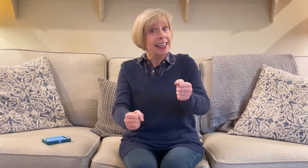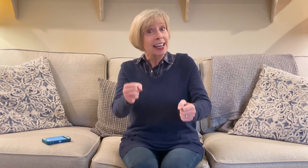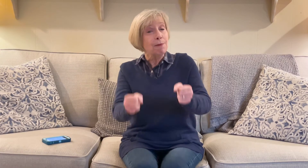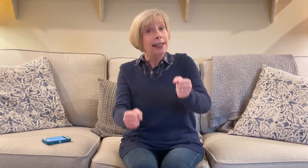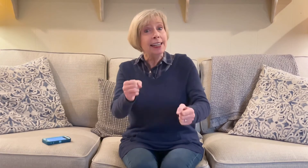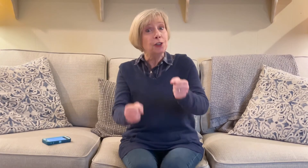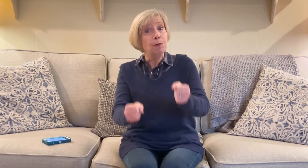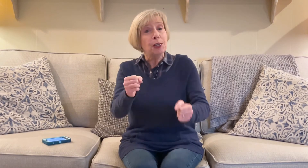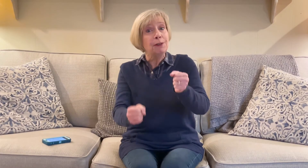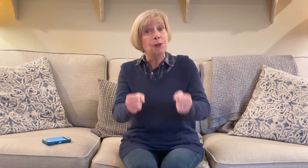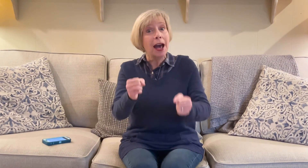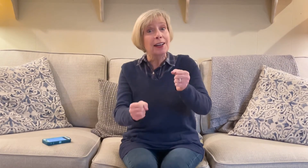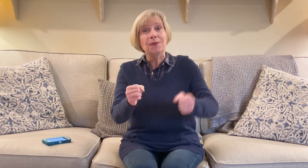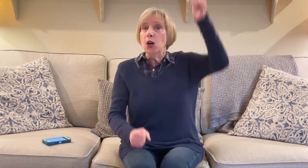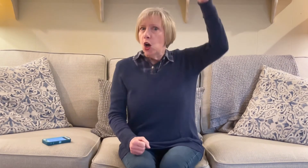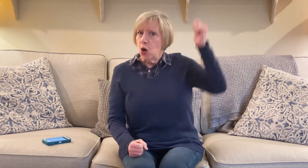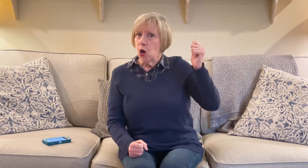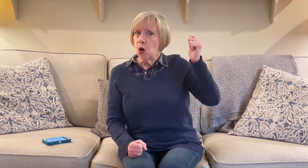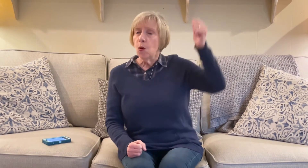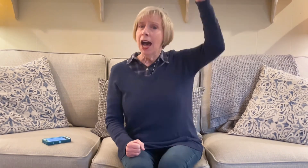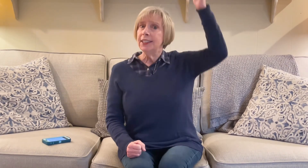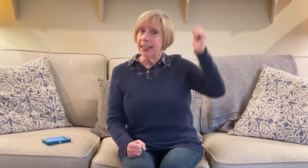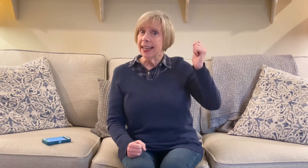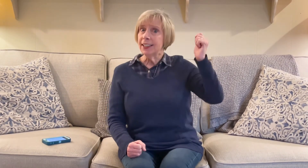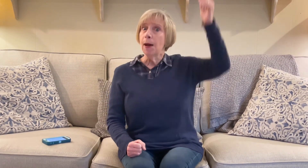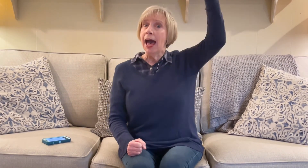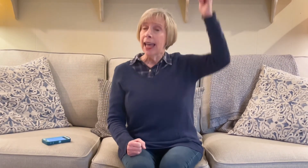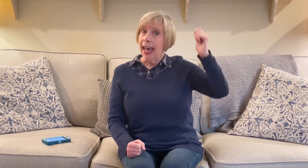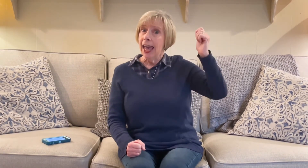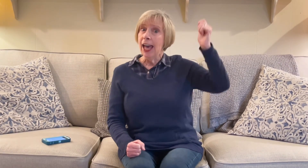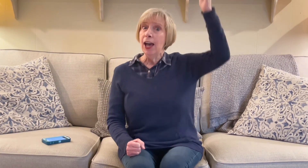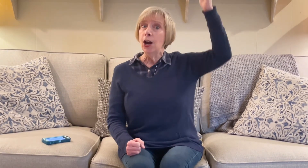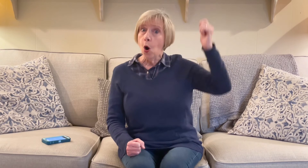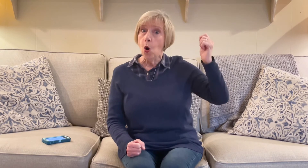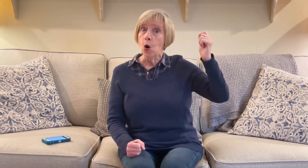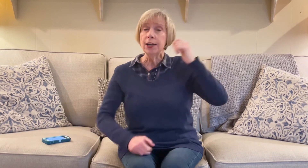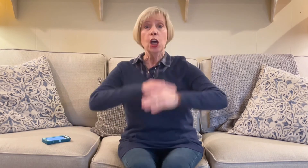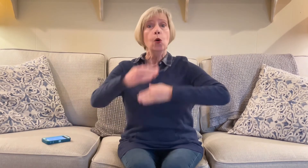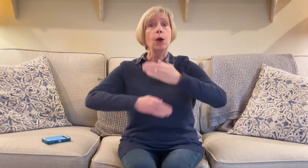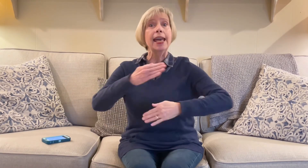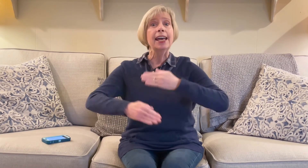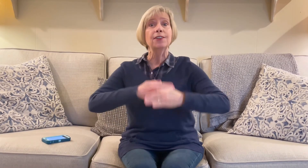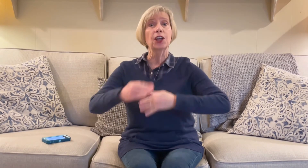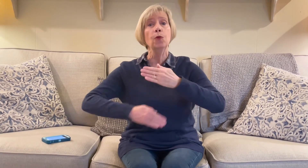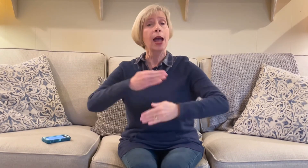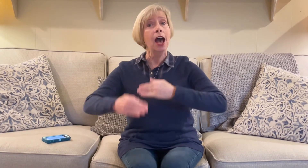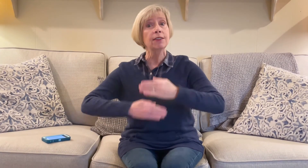in my little blue truck. Ooh-wah sings my air horn. Wheels go round in